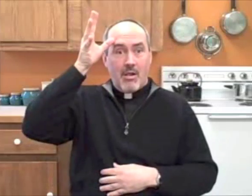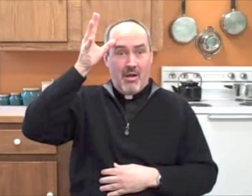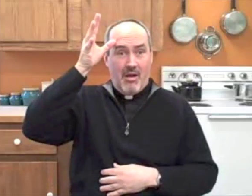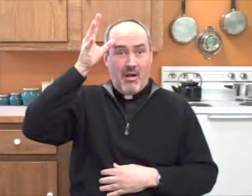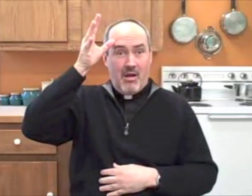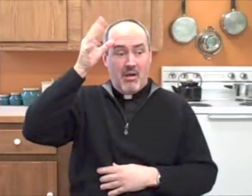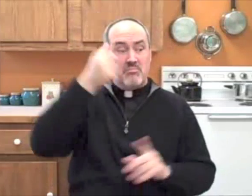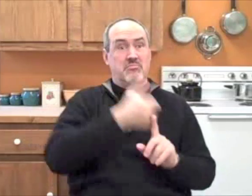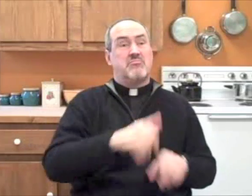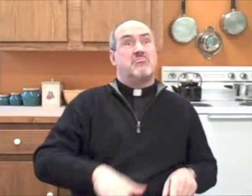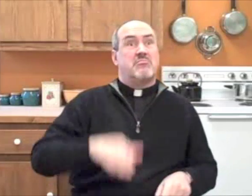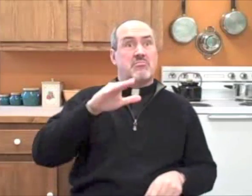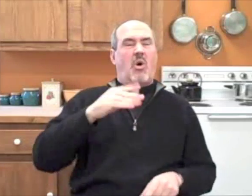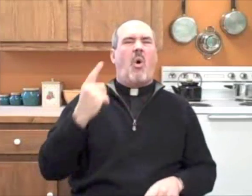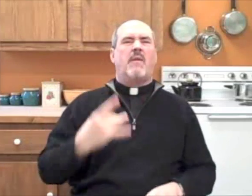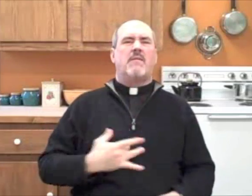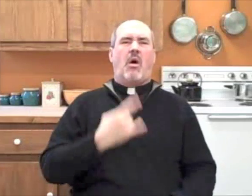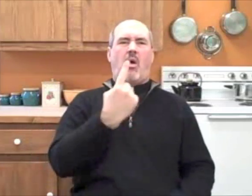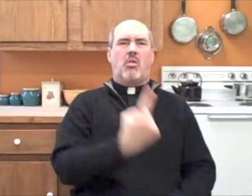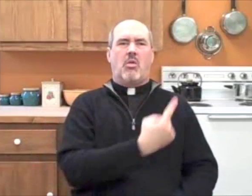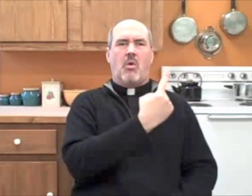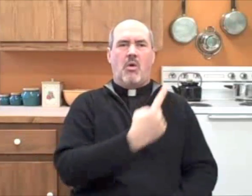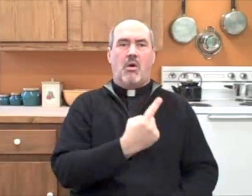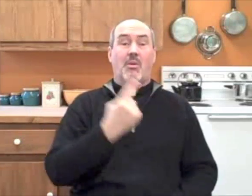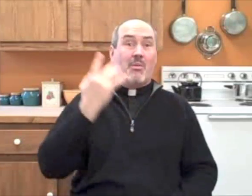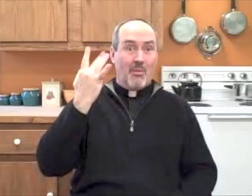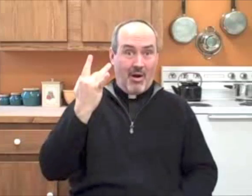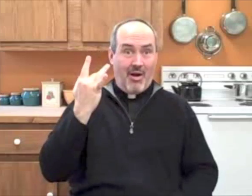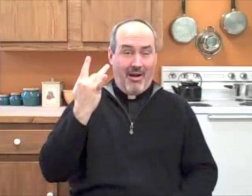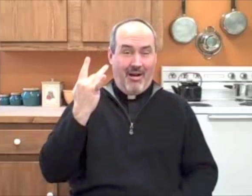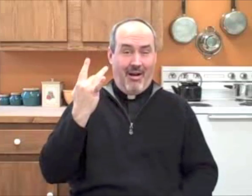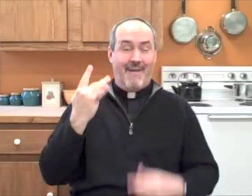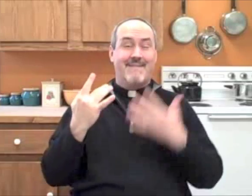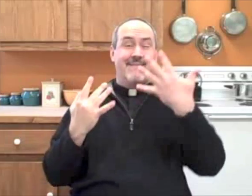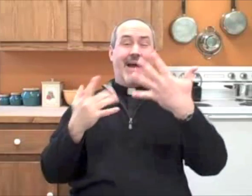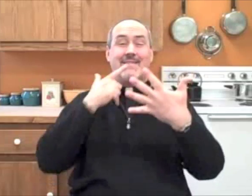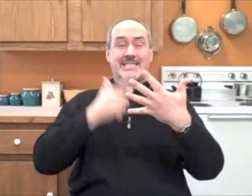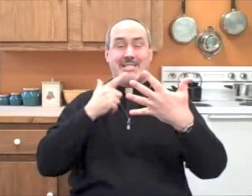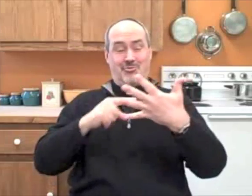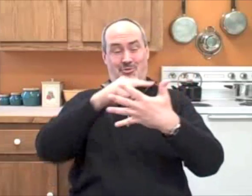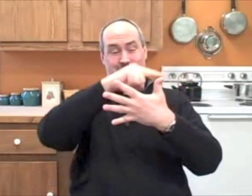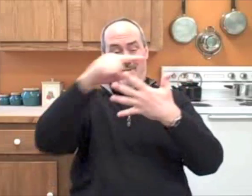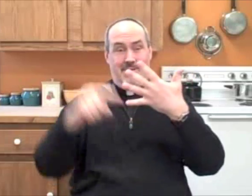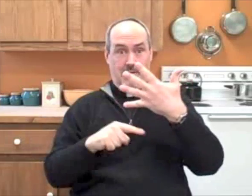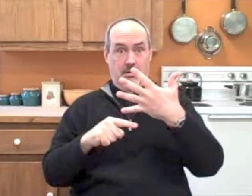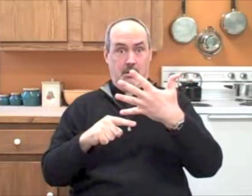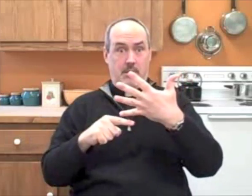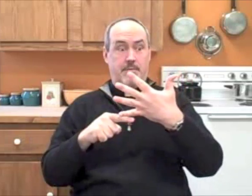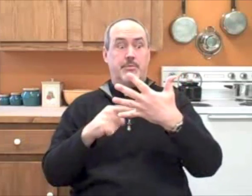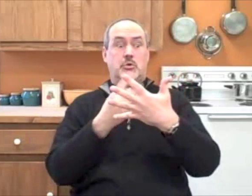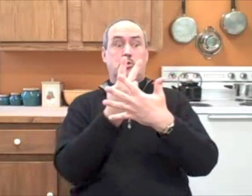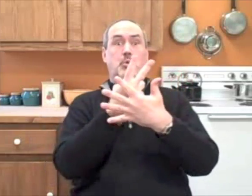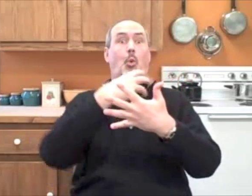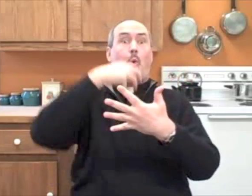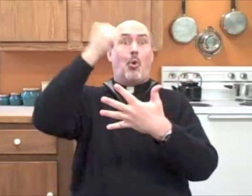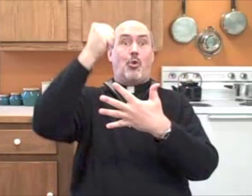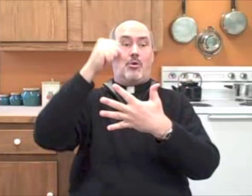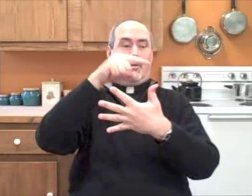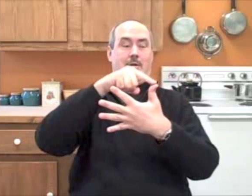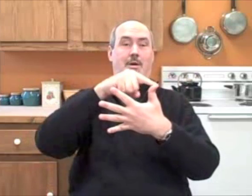time. Growing up, she felt very isolated. Out of the 5 sisters, the 2 oldest, Marie and